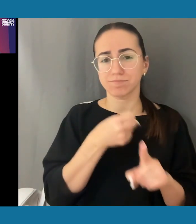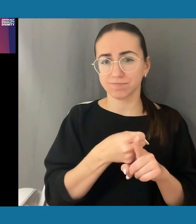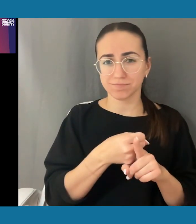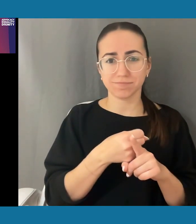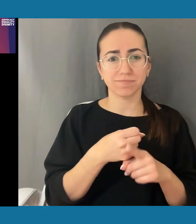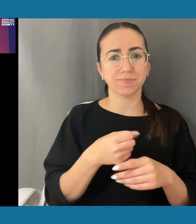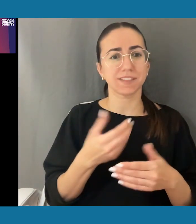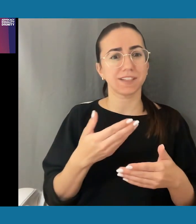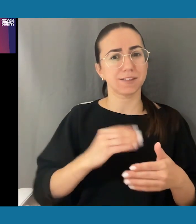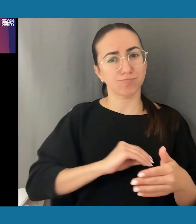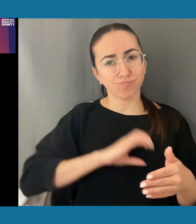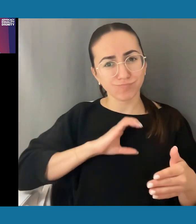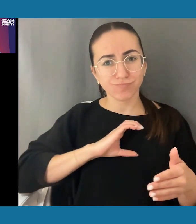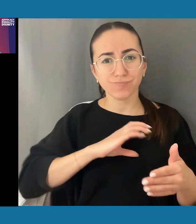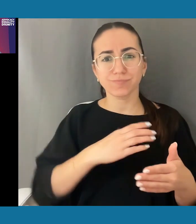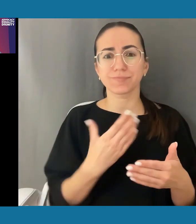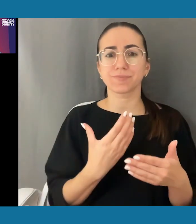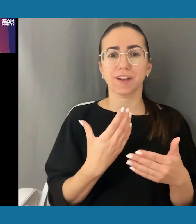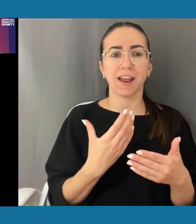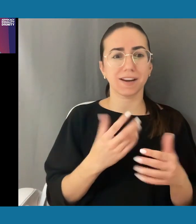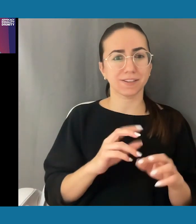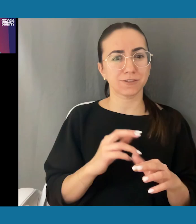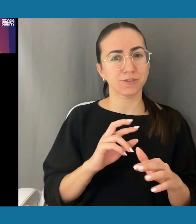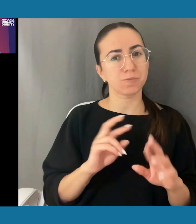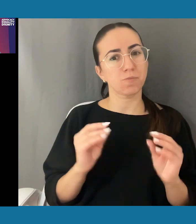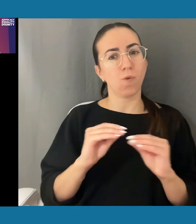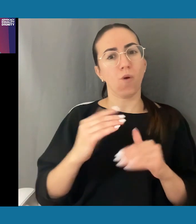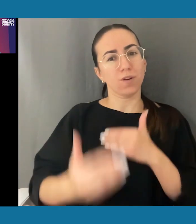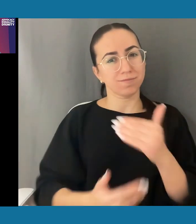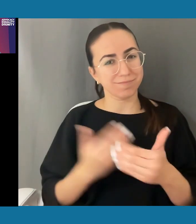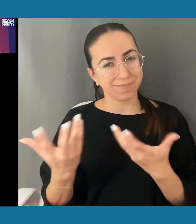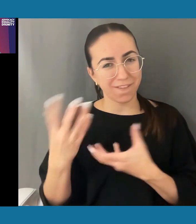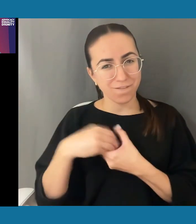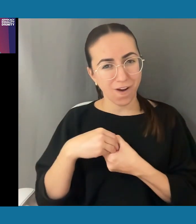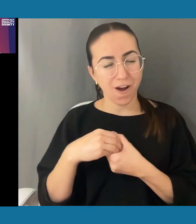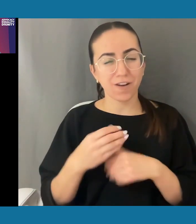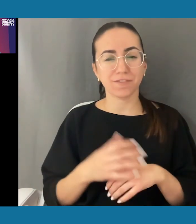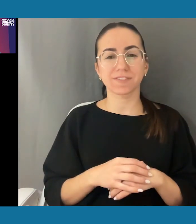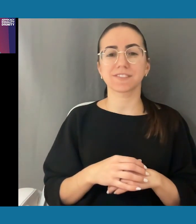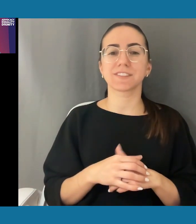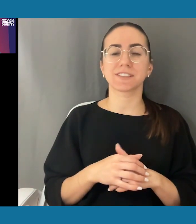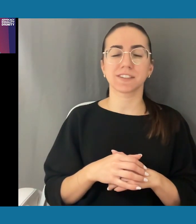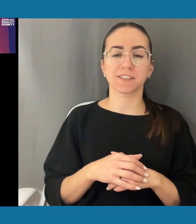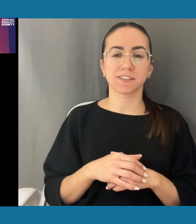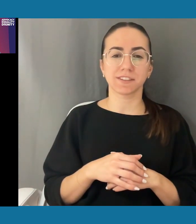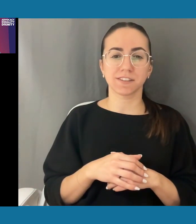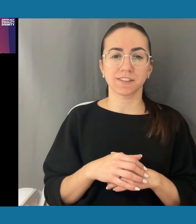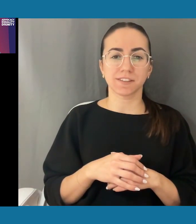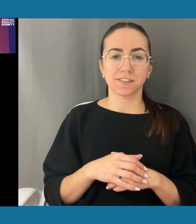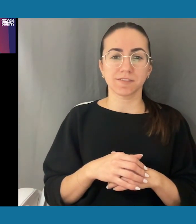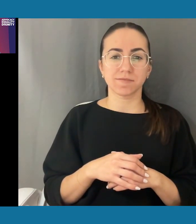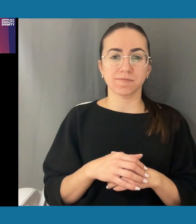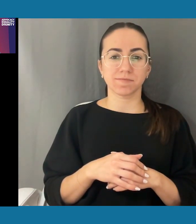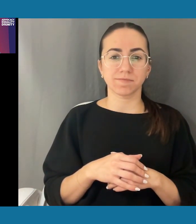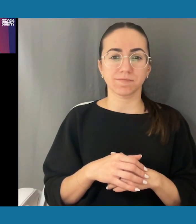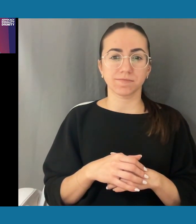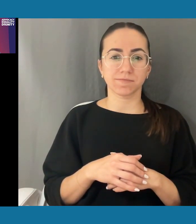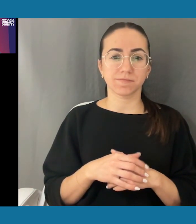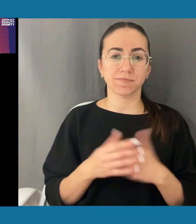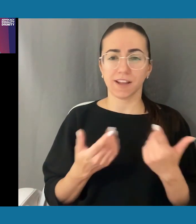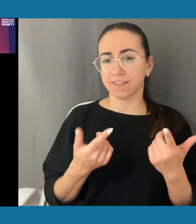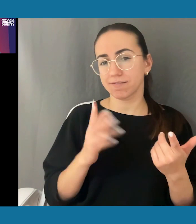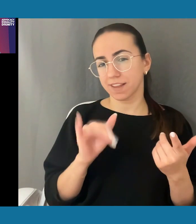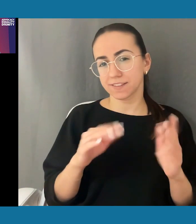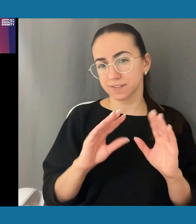more, trying new different things. And I mean, this is exactly the heart of the